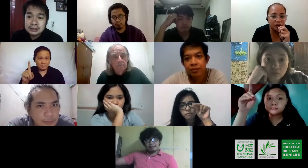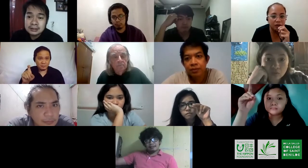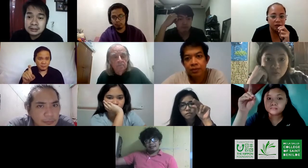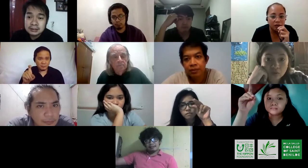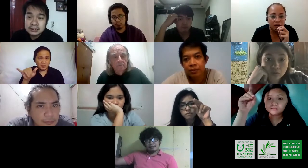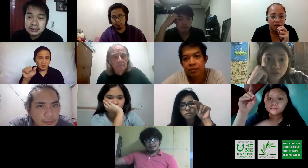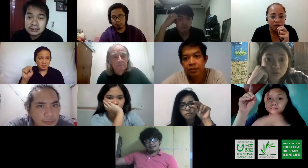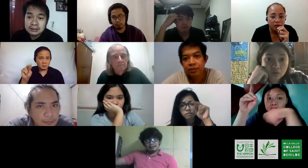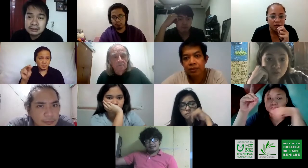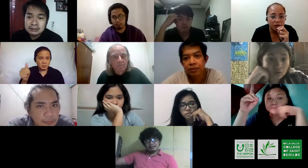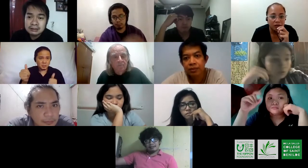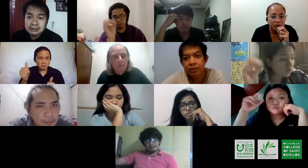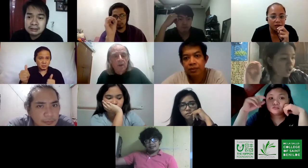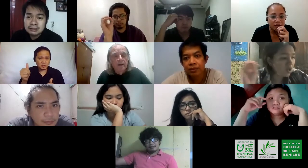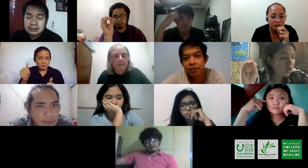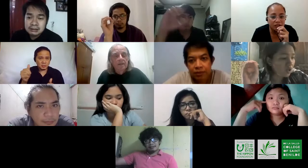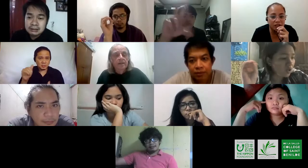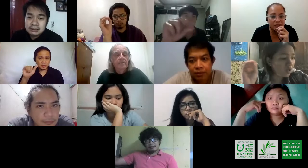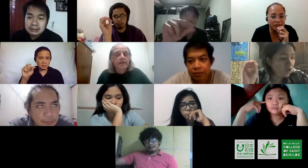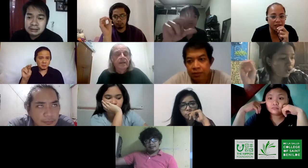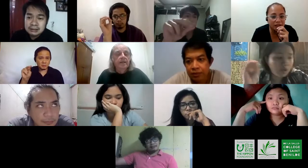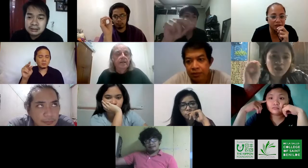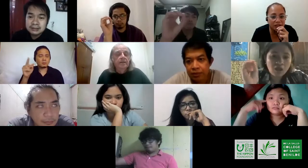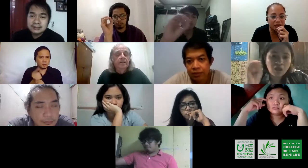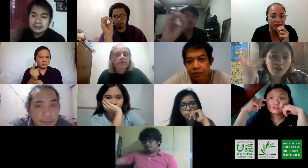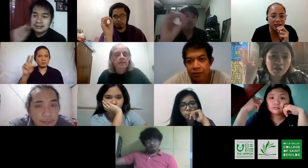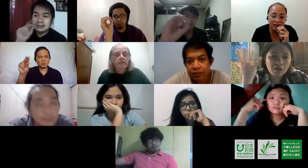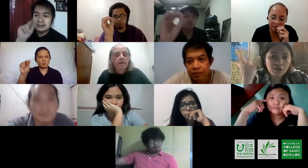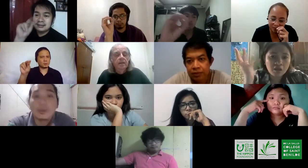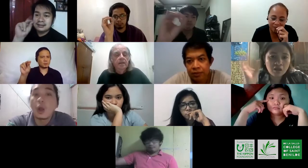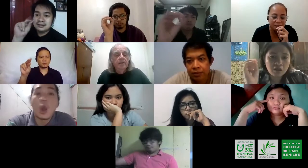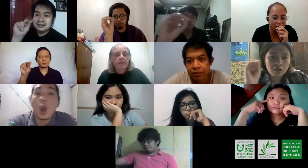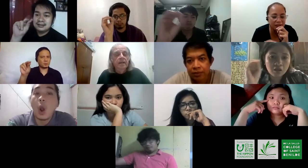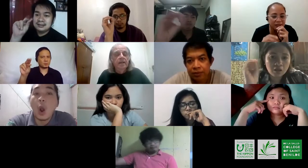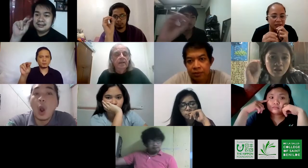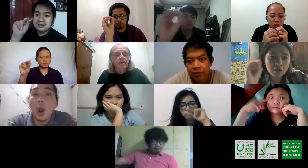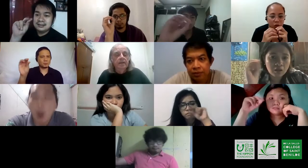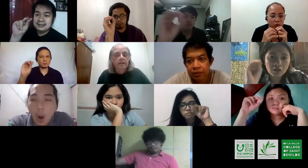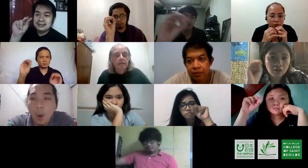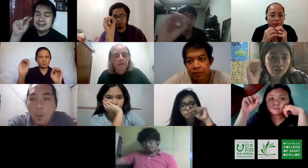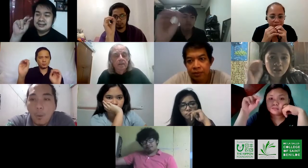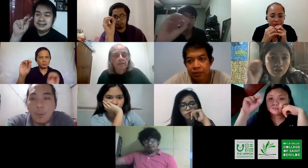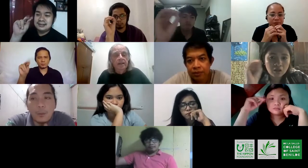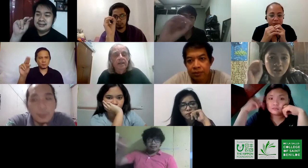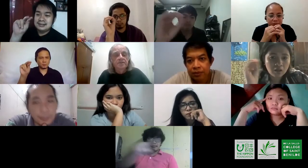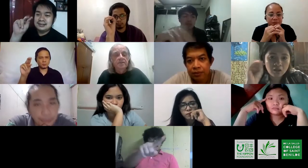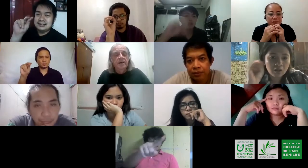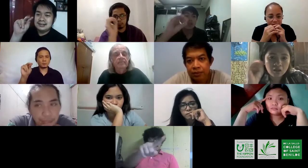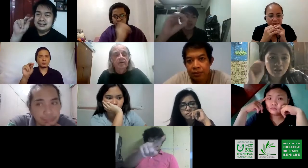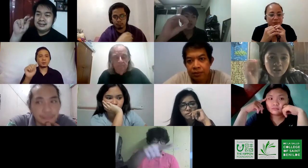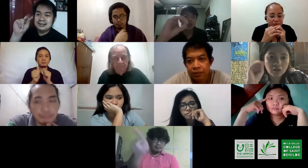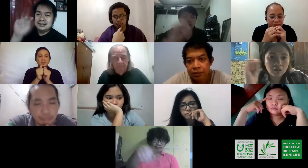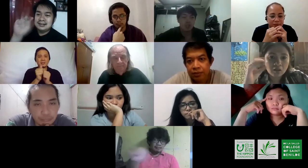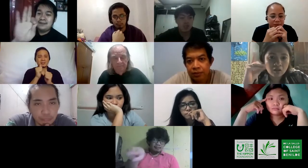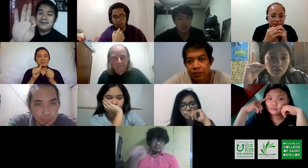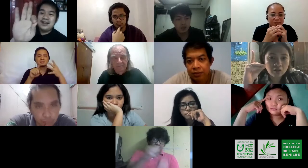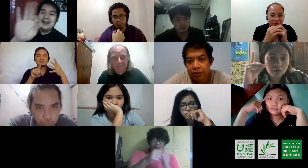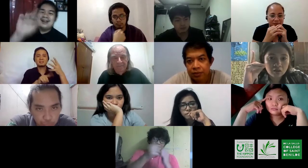Yami is saying no. Right. Jasmine is saying letter D. Meng is saying D. no. D is in David.